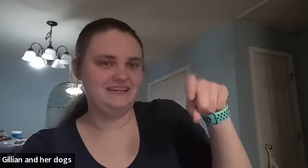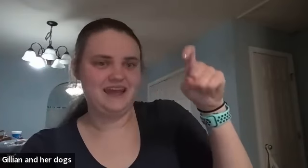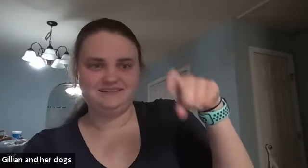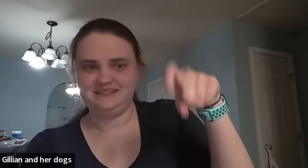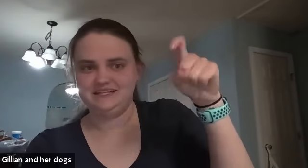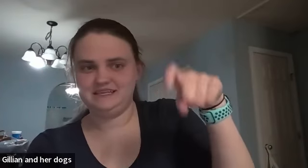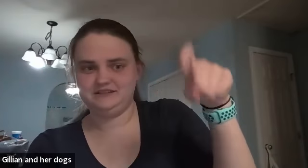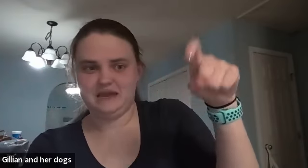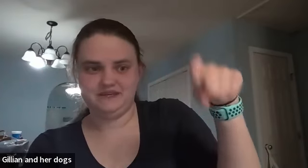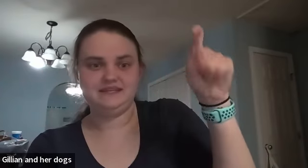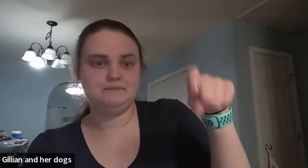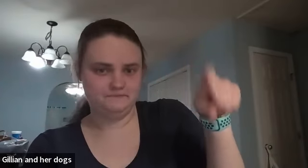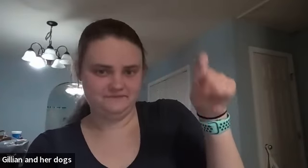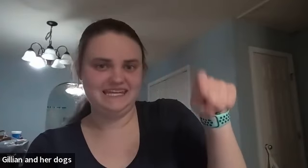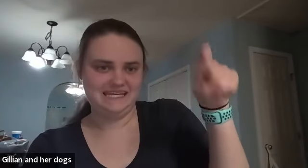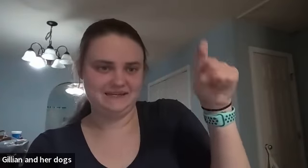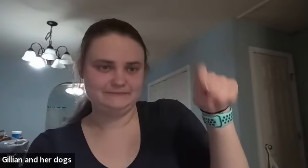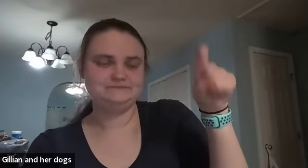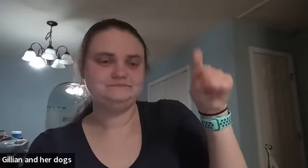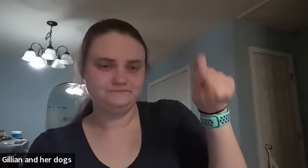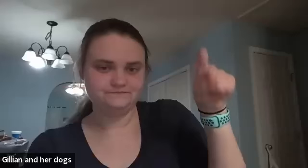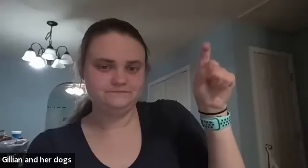Yeah. And it's like you're tapping it. Yep. Need.